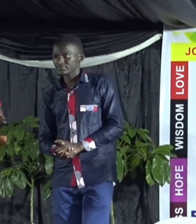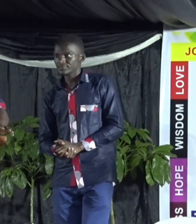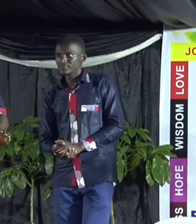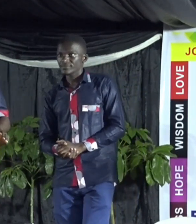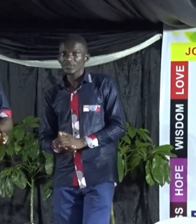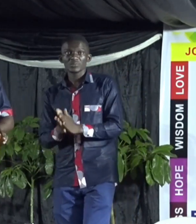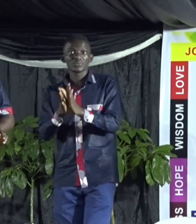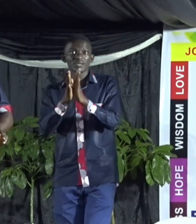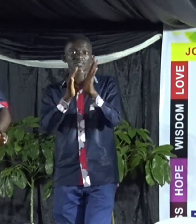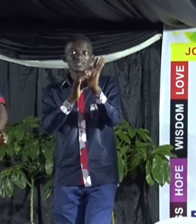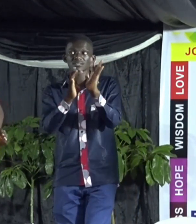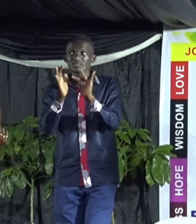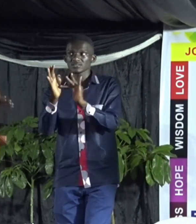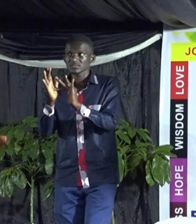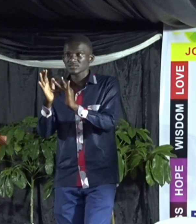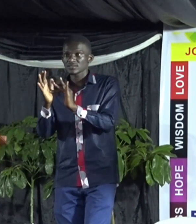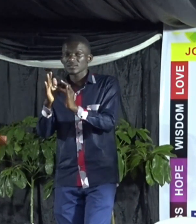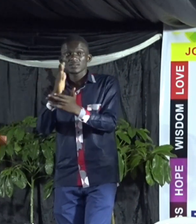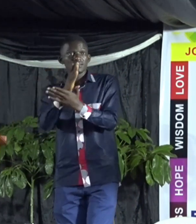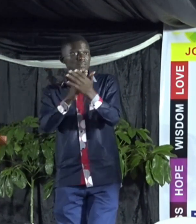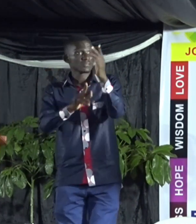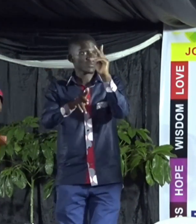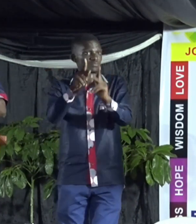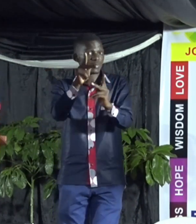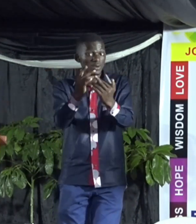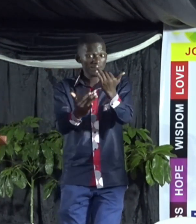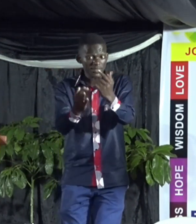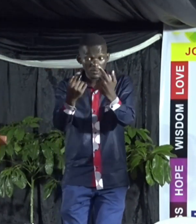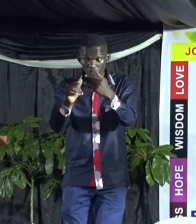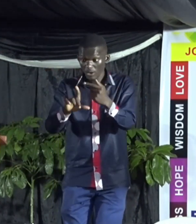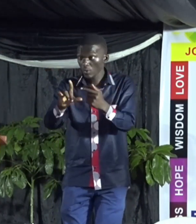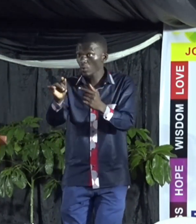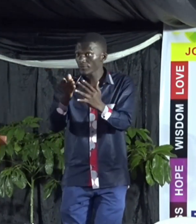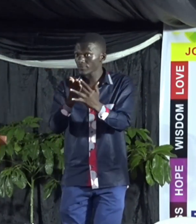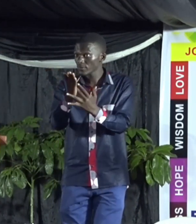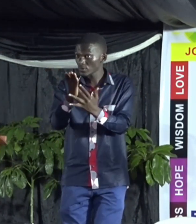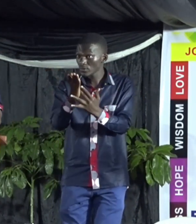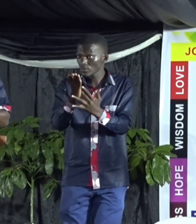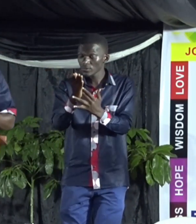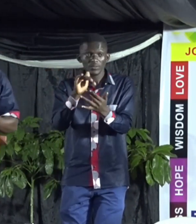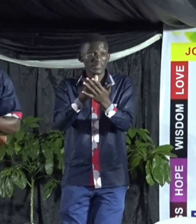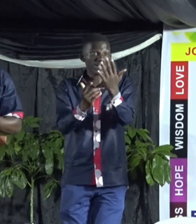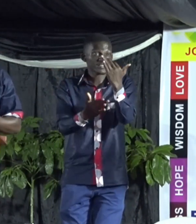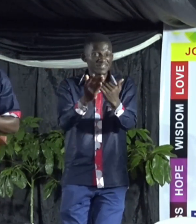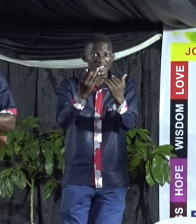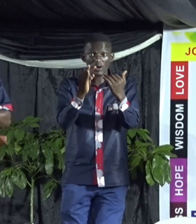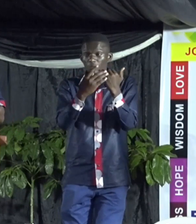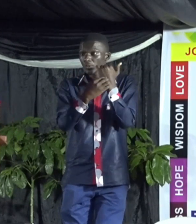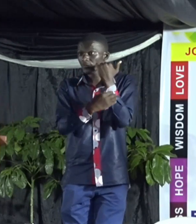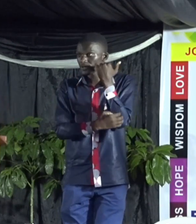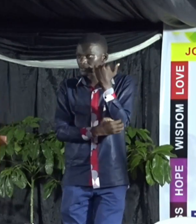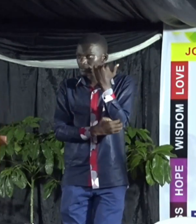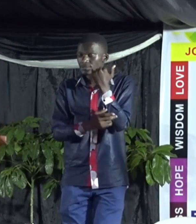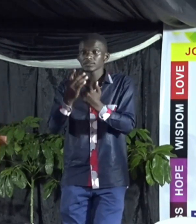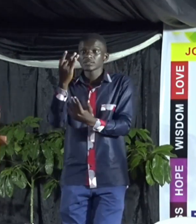Yes, yebazibwe. Praise be to Jesus. Abamo omuliro gwetu yitamu. Some of us the fire through which we are going. The fire of